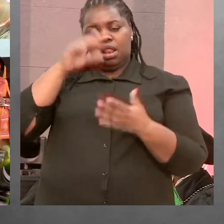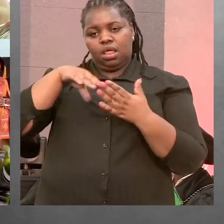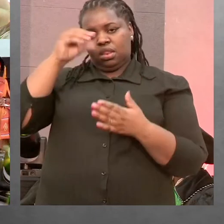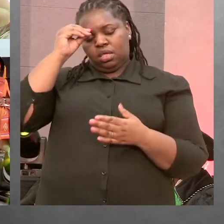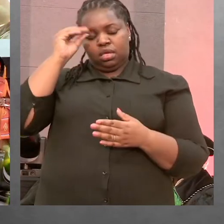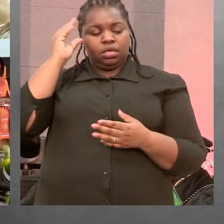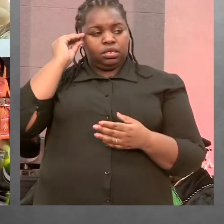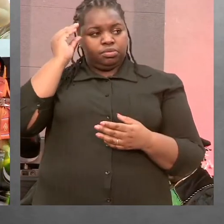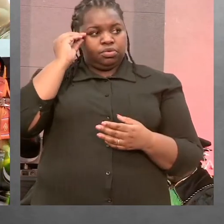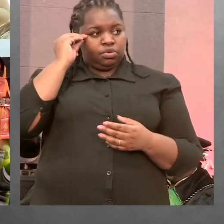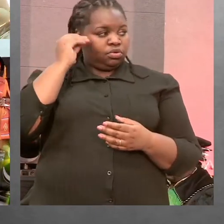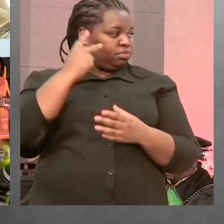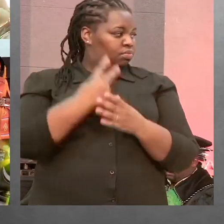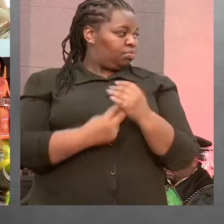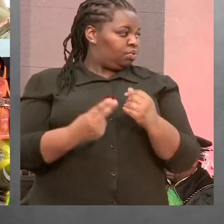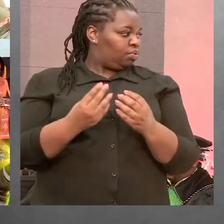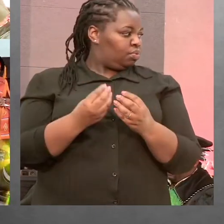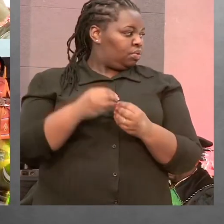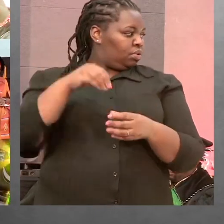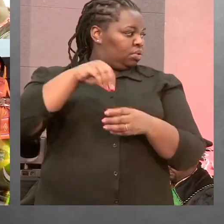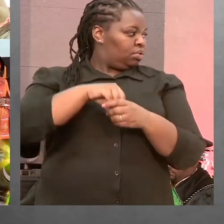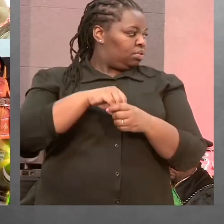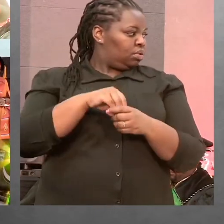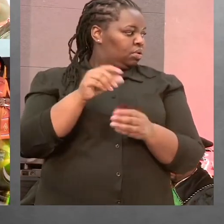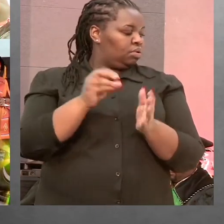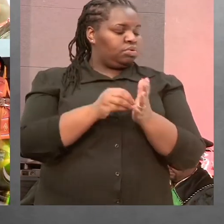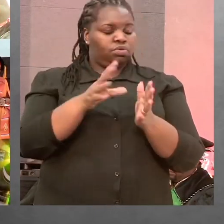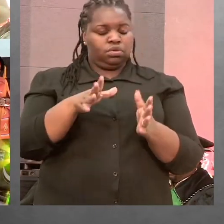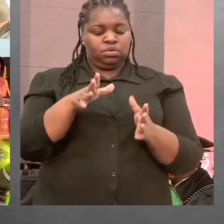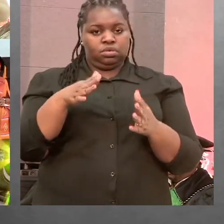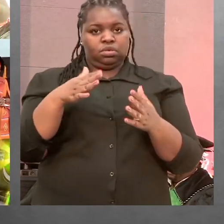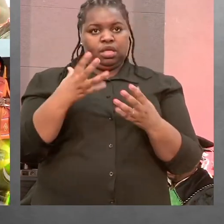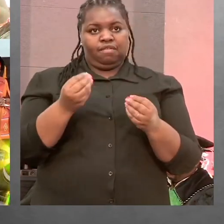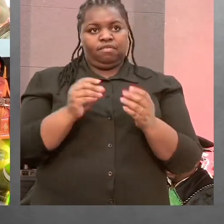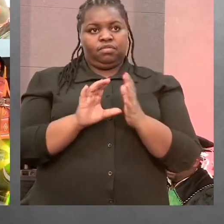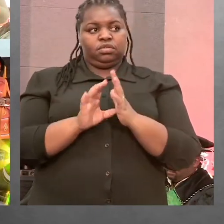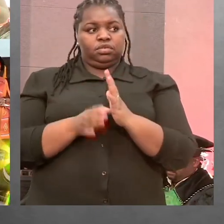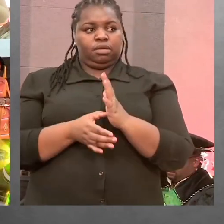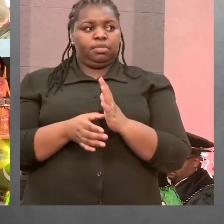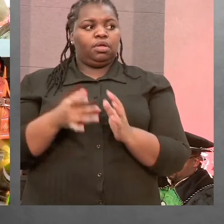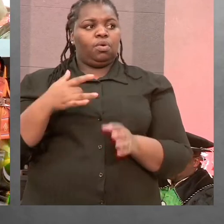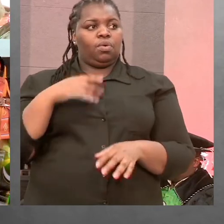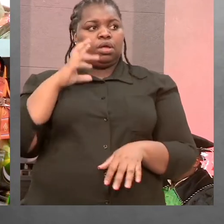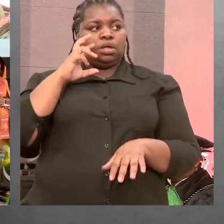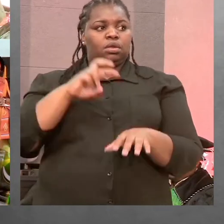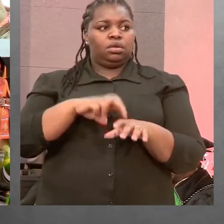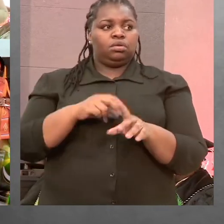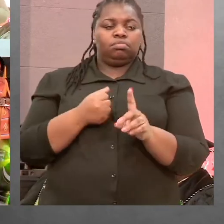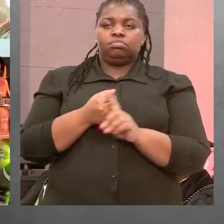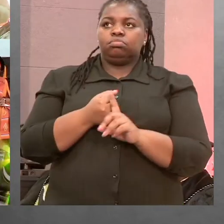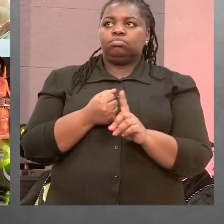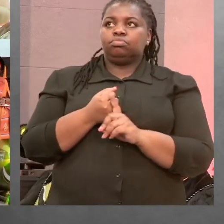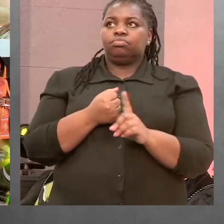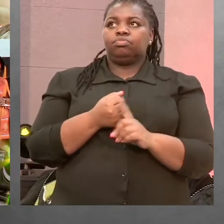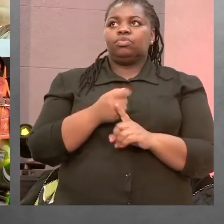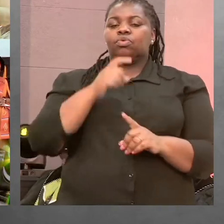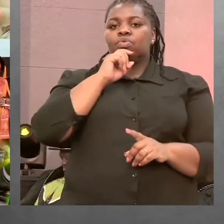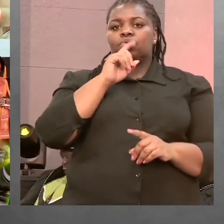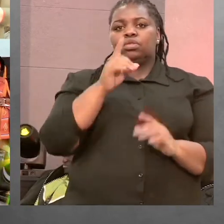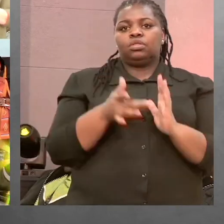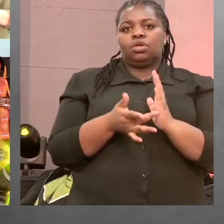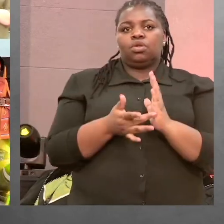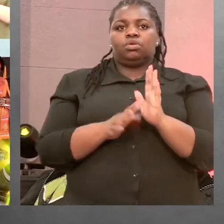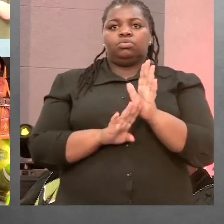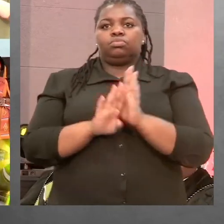students, including students who are living with disabilities. We need to fast track the use of technology to